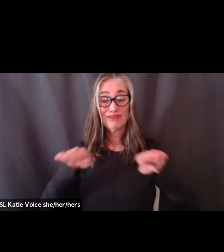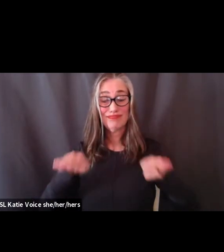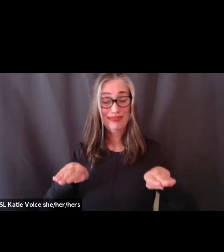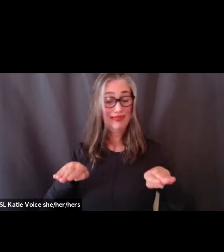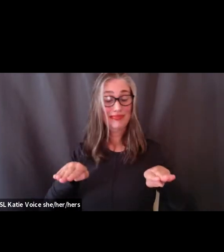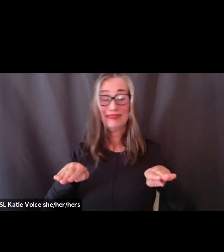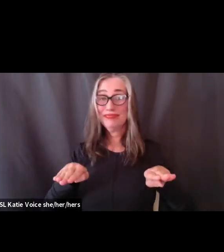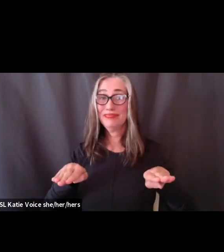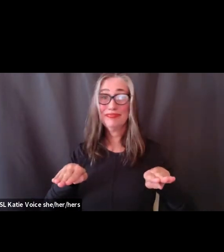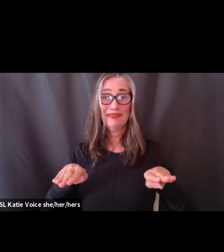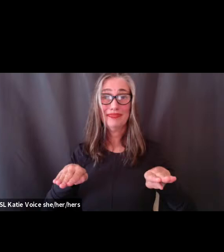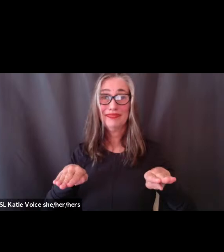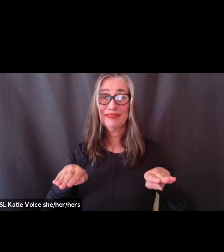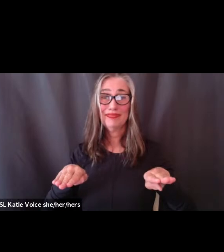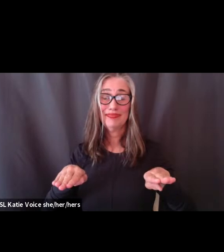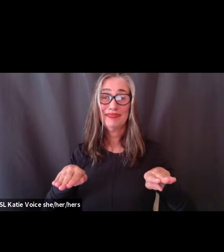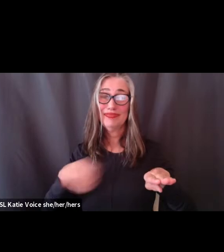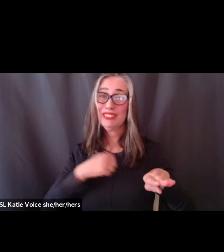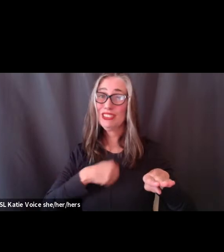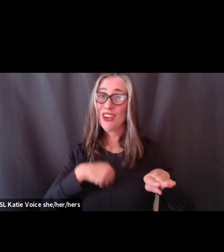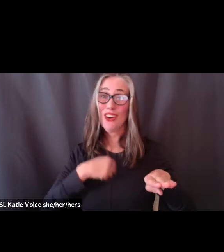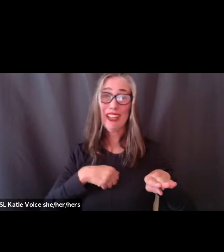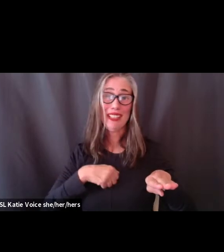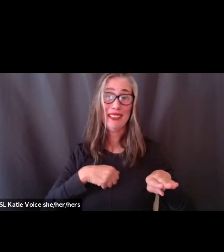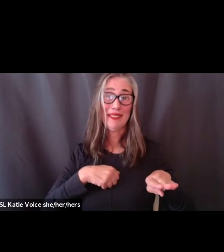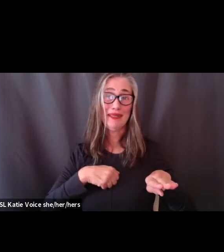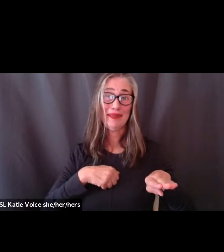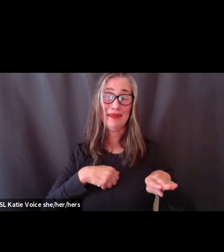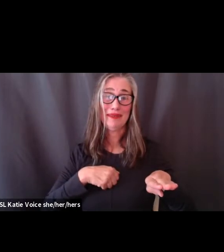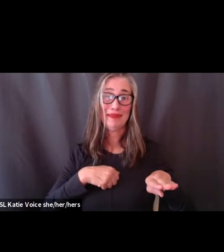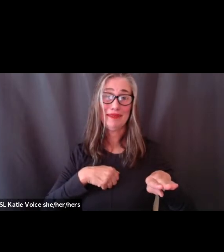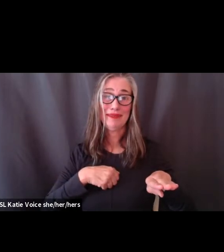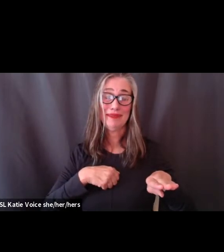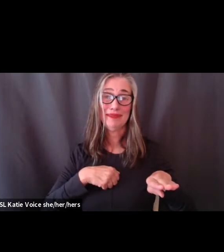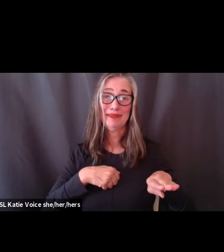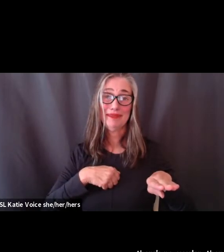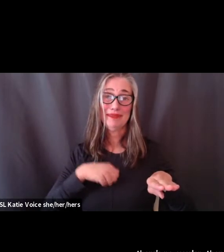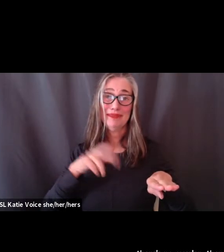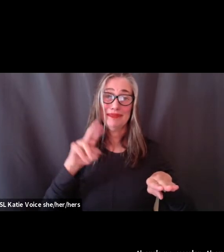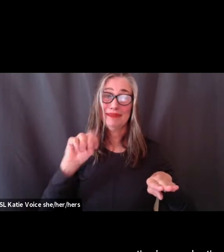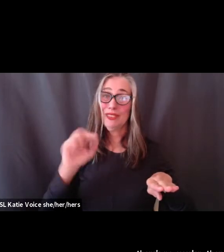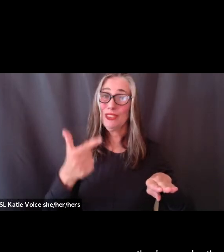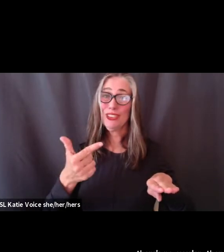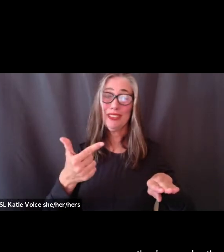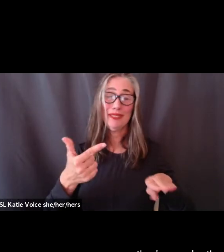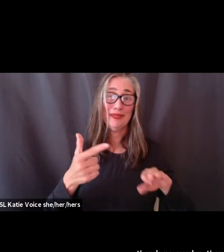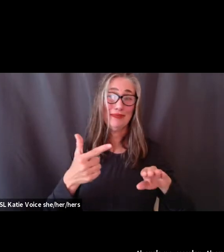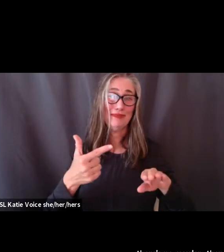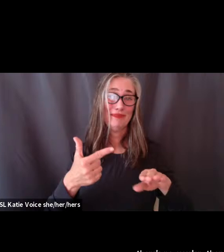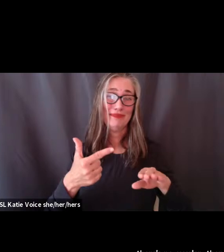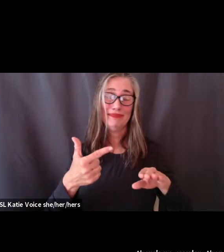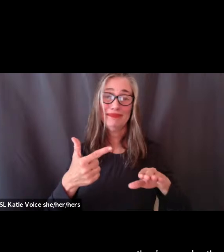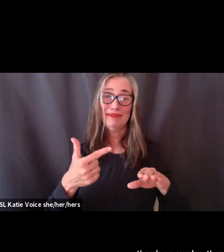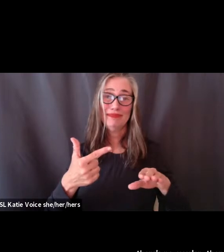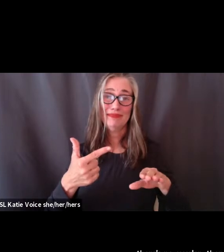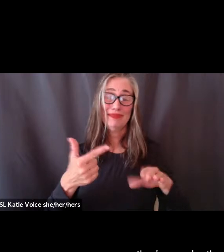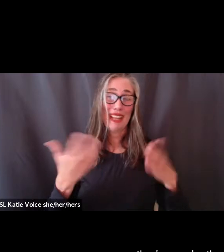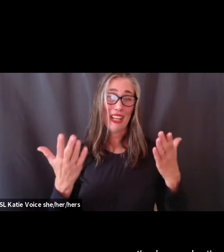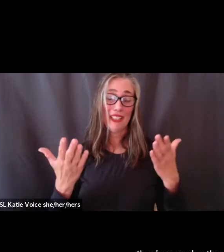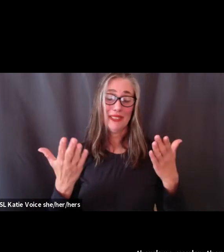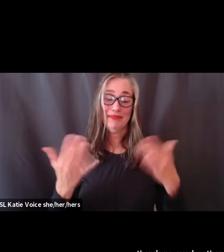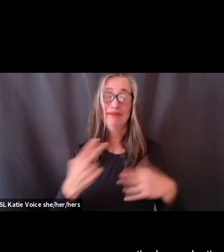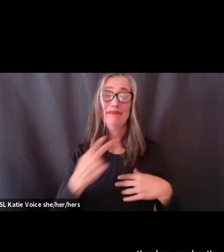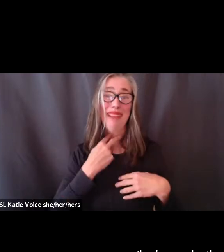they're, I hate to say it this way, but they're out of luck. Tony Hale. Thank you.